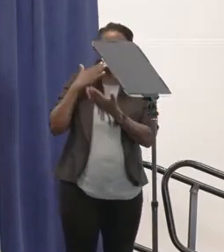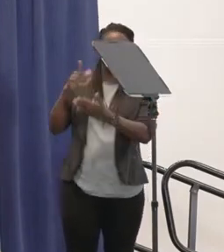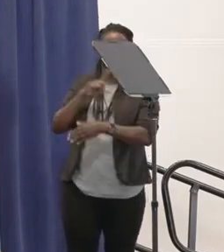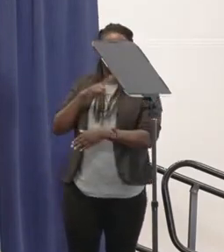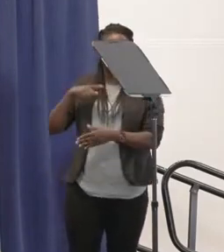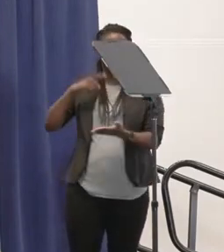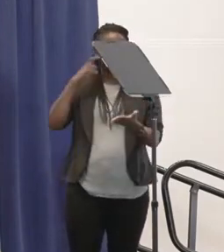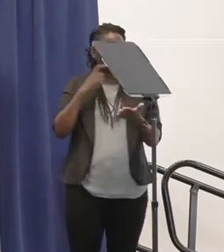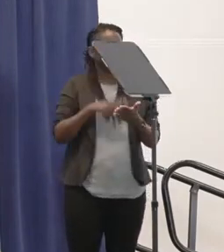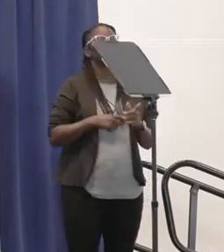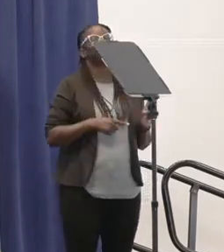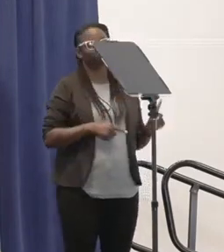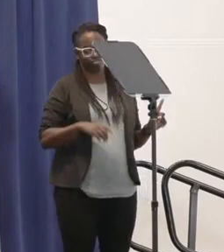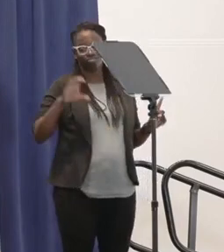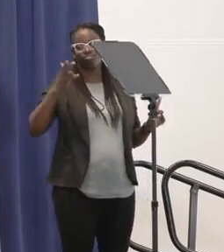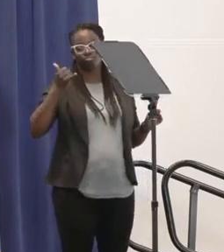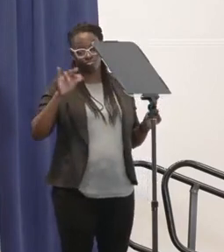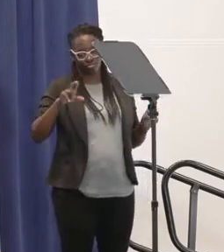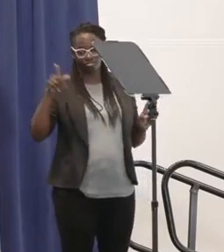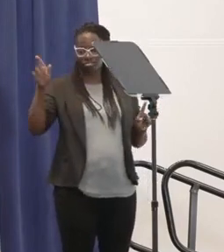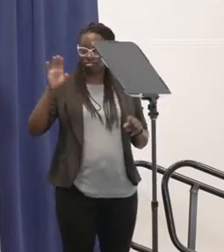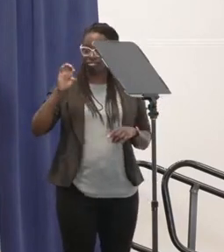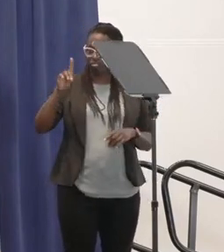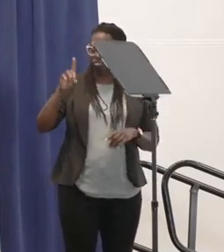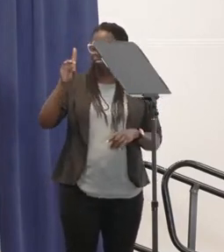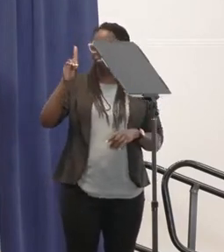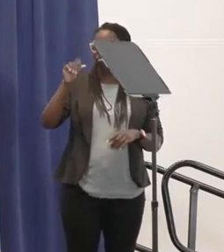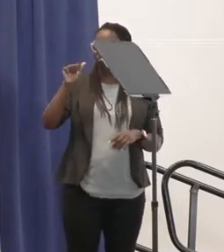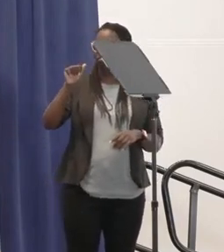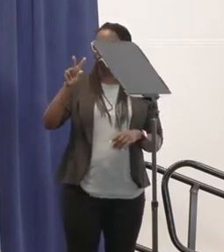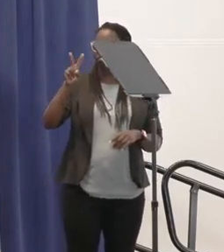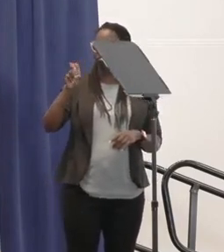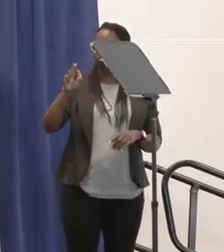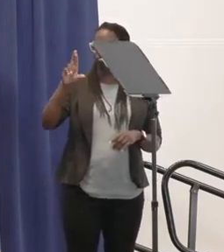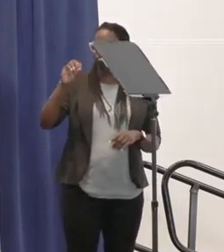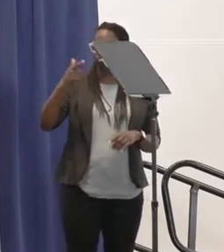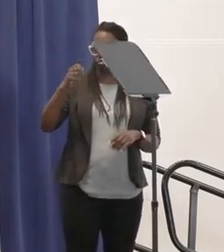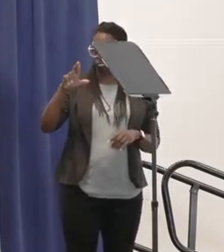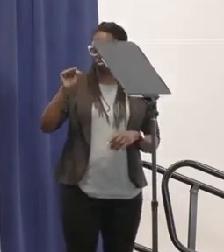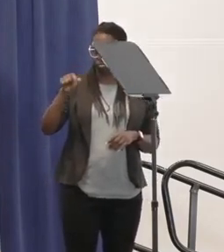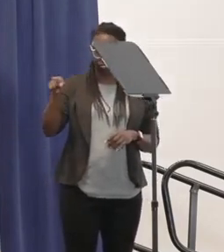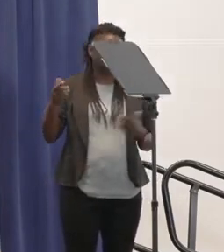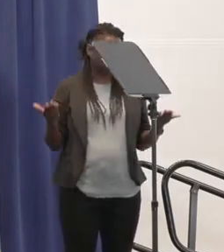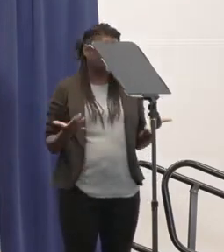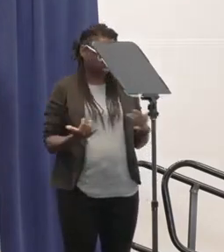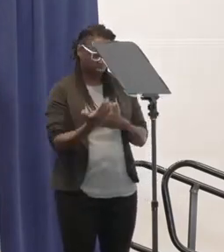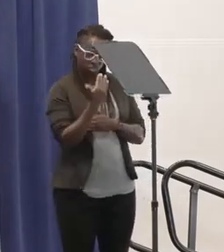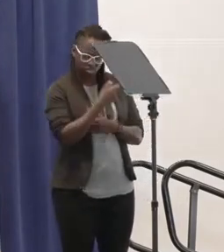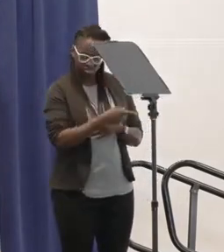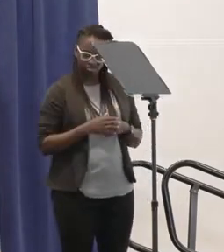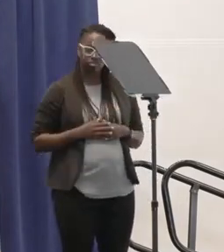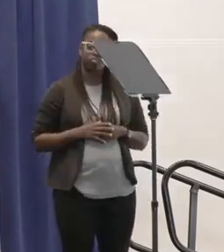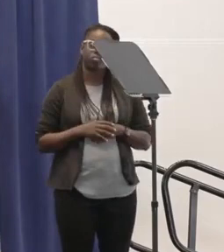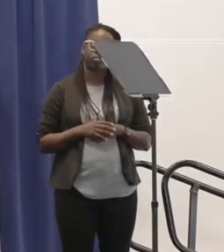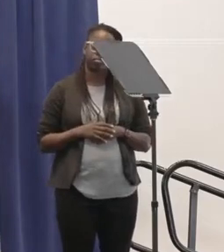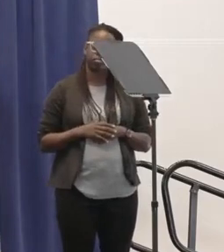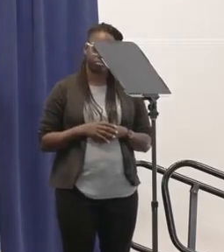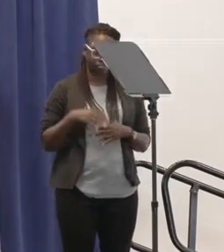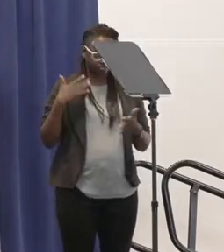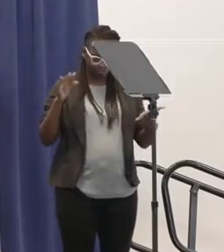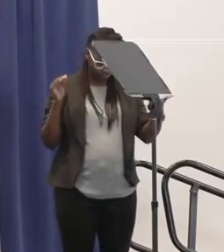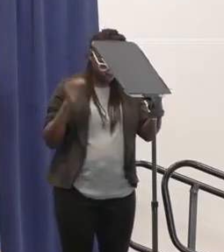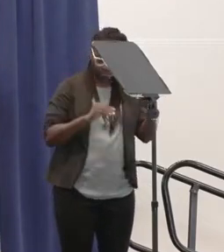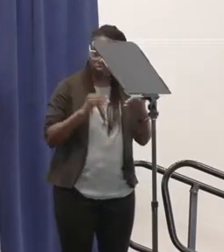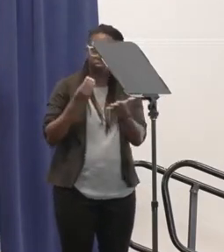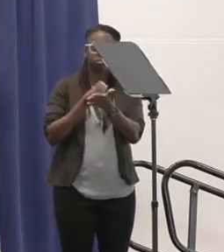of Higher Education, Dave Rogers, who is with us this morning. This is what was contained in our budget, some